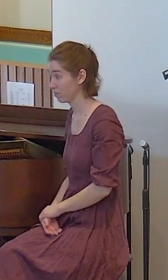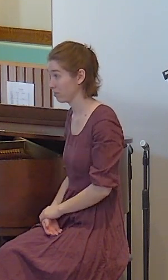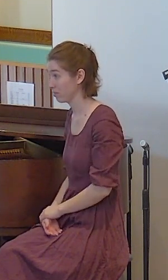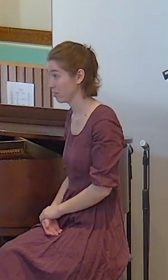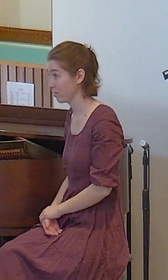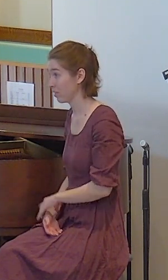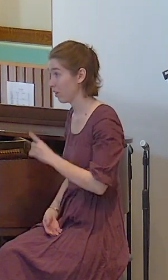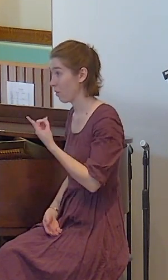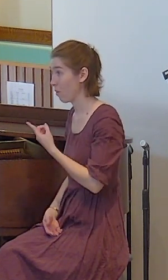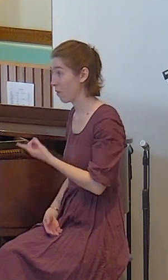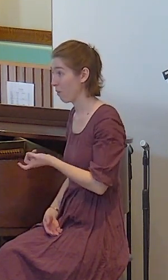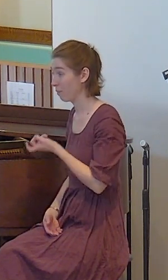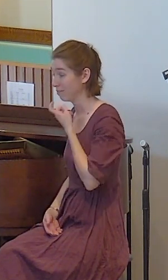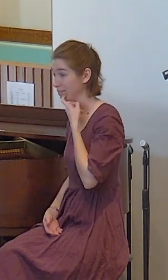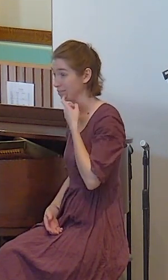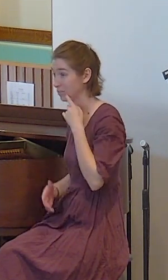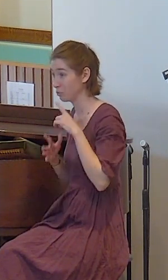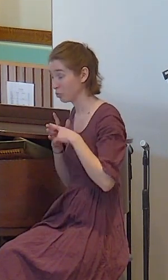And we've only just begun.